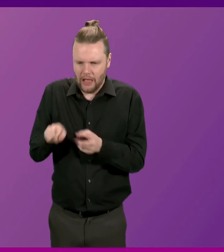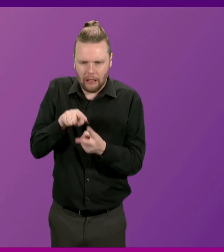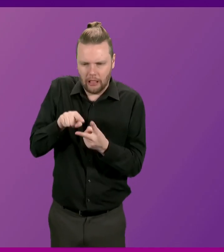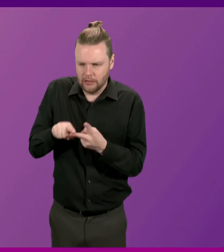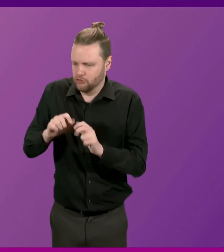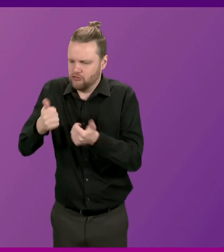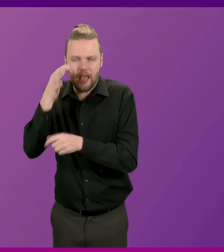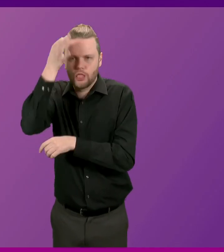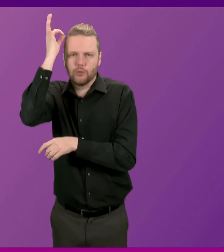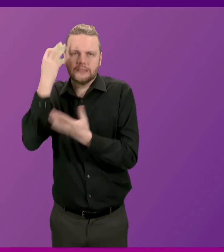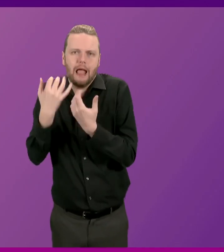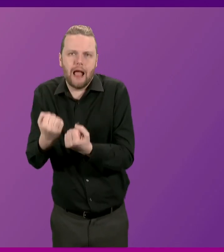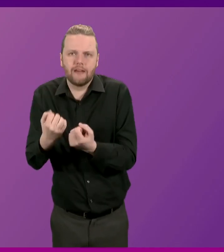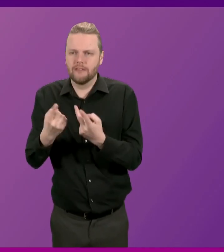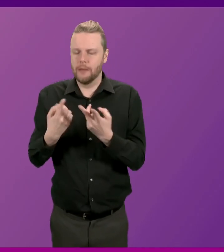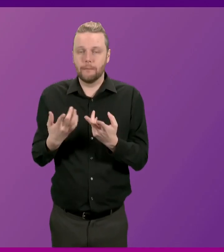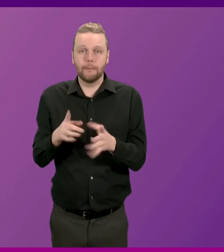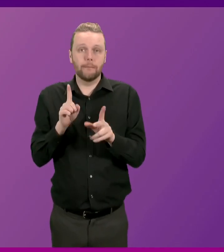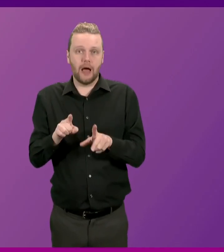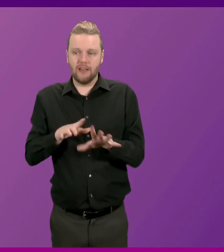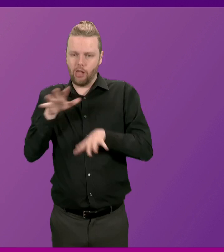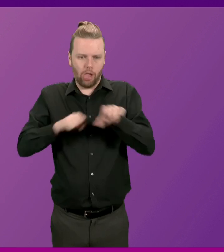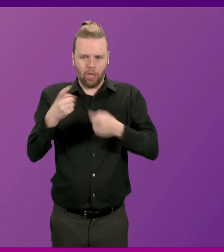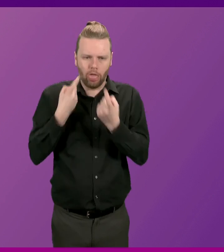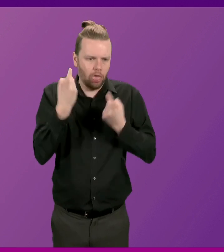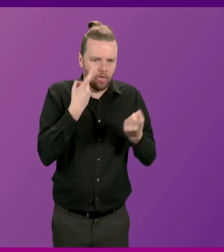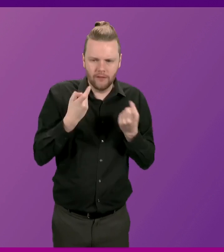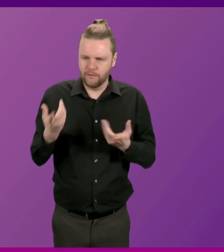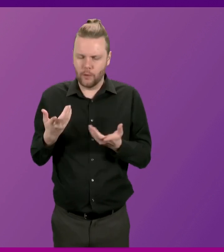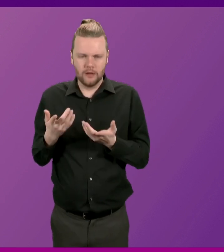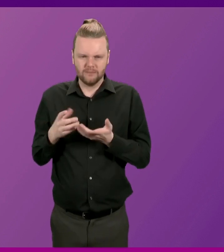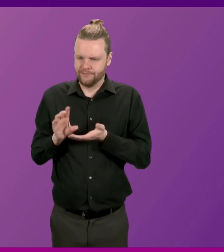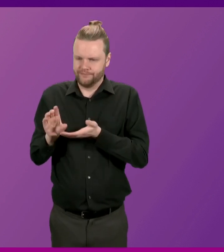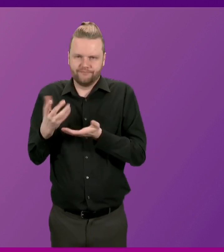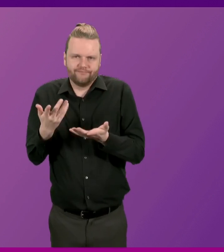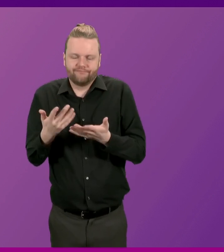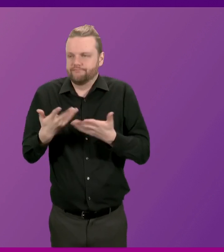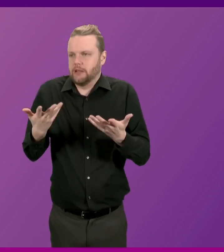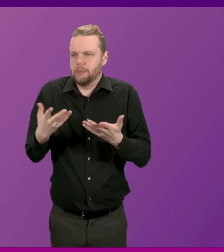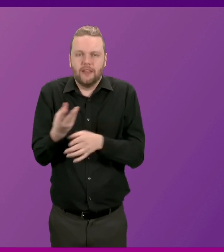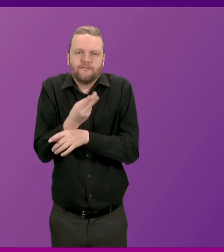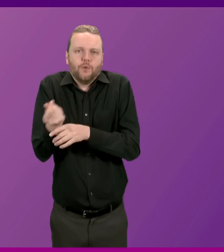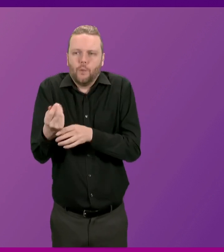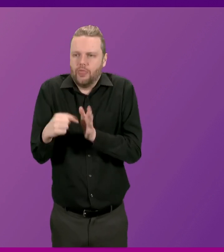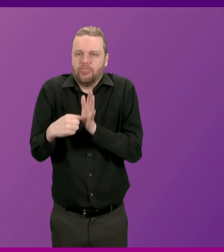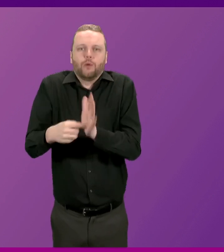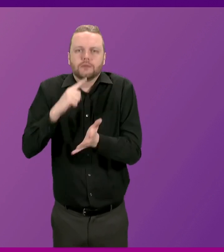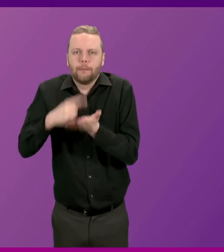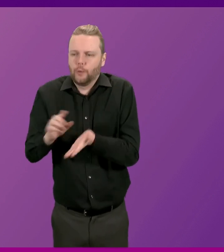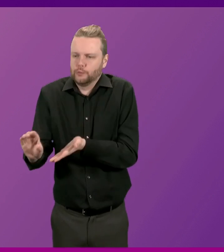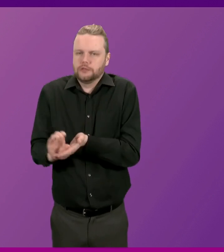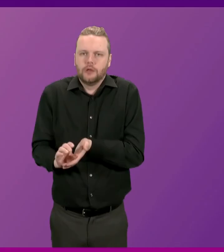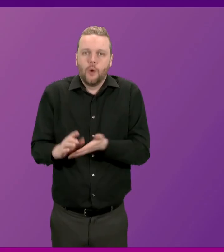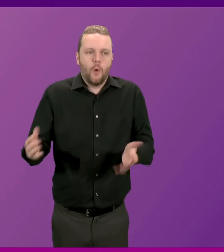got Lucy and maybe a couple of people. But if you're scrabbling around for let's say, a few £1,000s